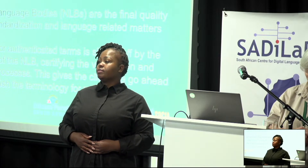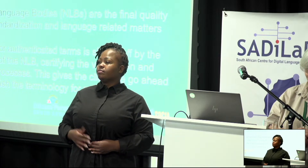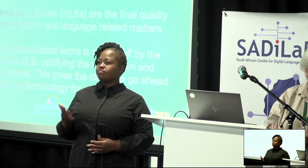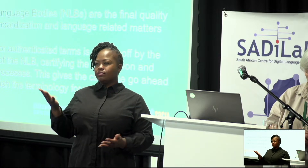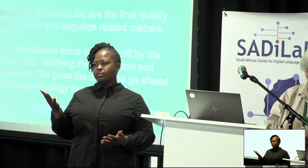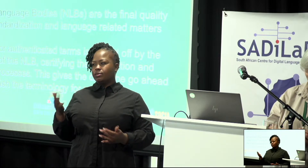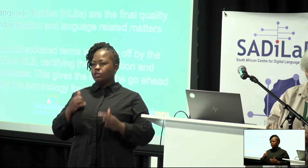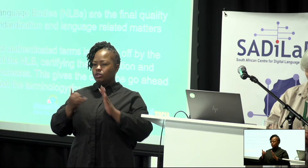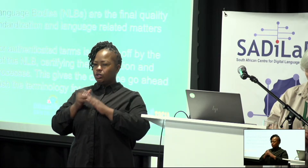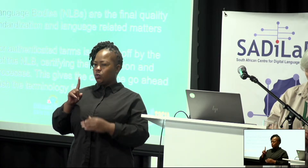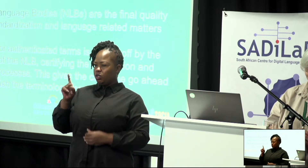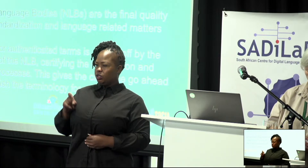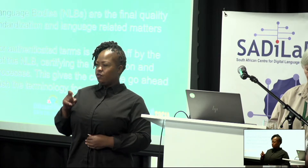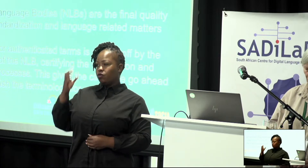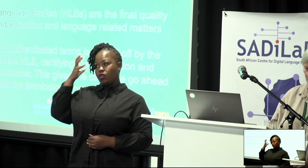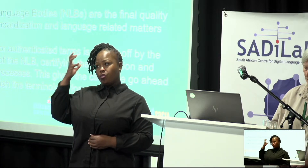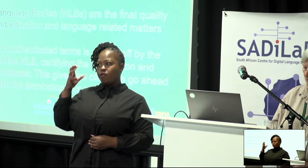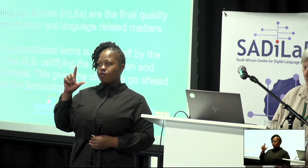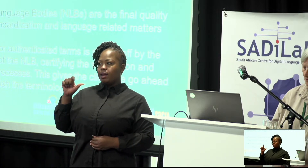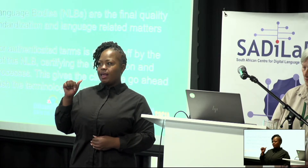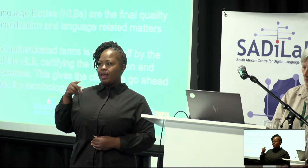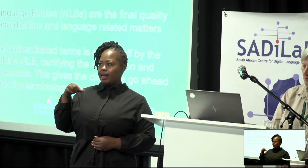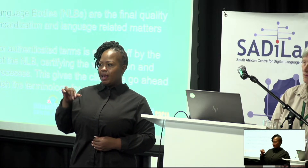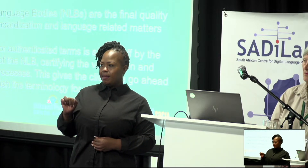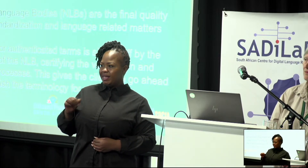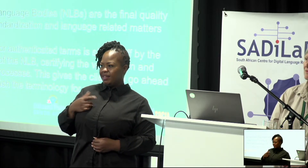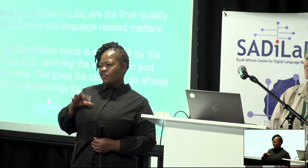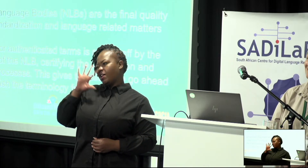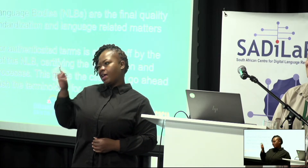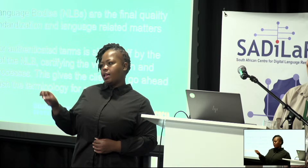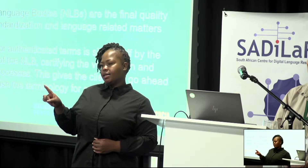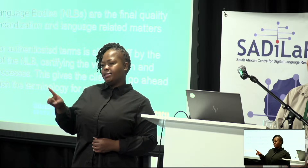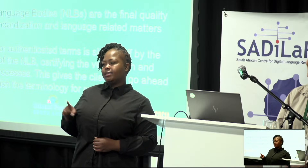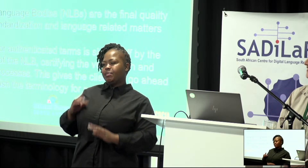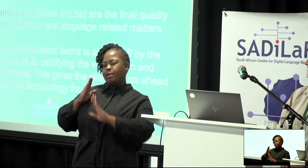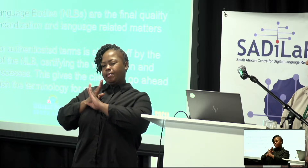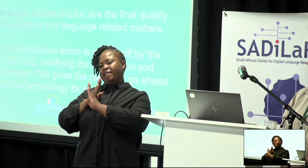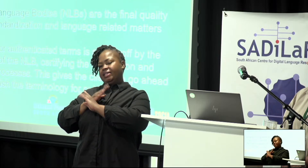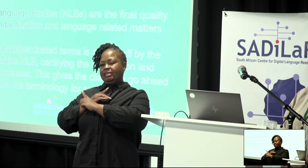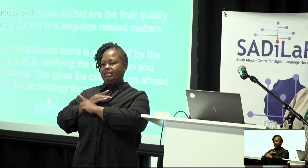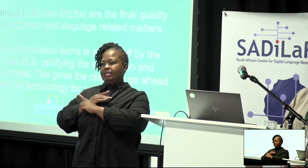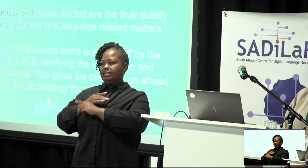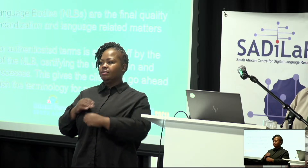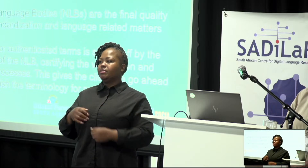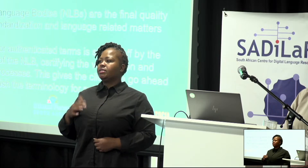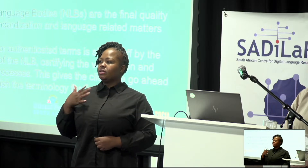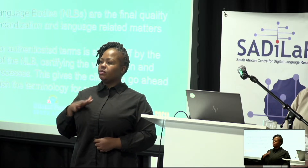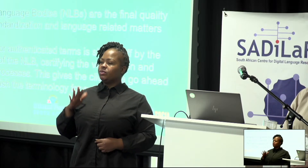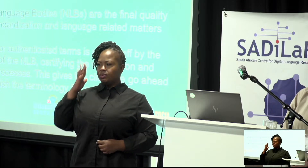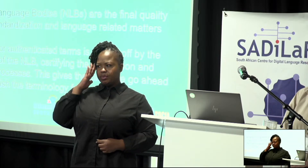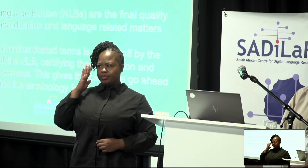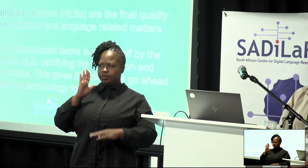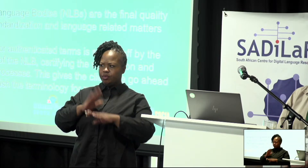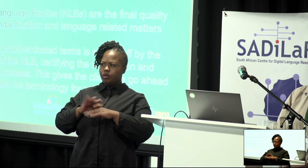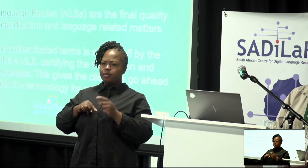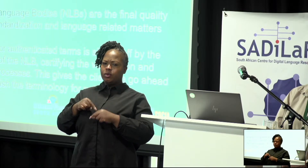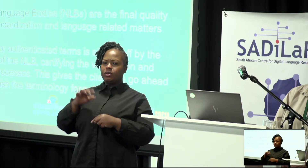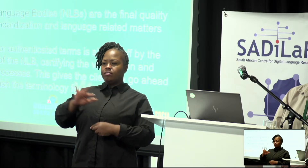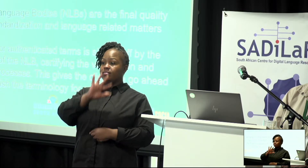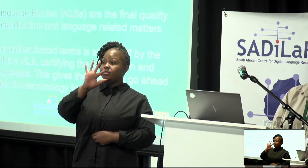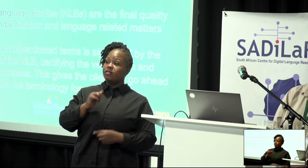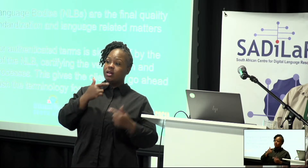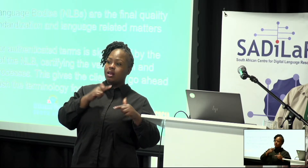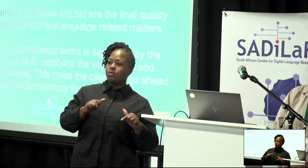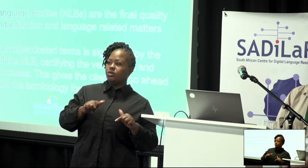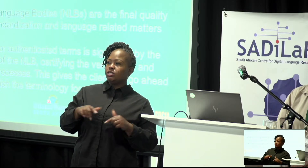it's just a question for Prof. Langa, but if I see him around, I'll ask him on the side. But it's more to do with African languages